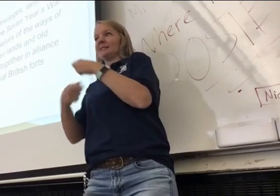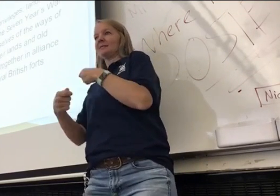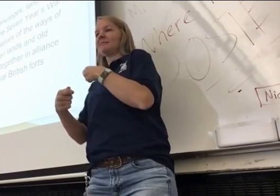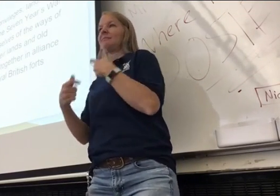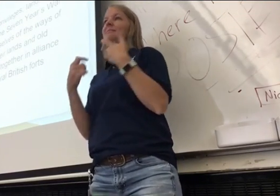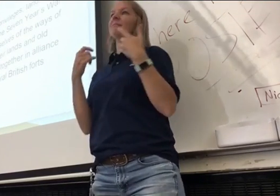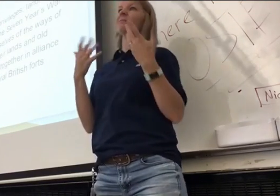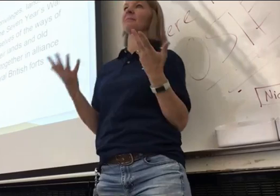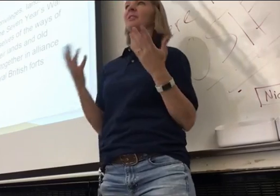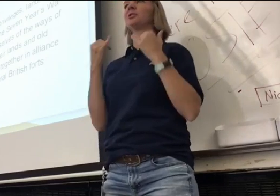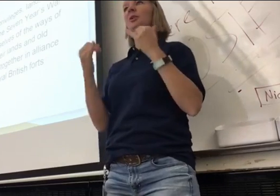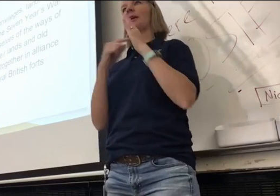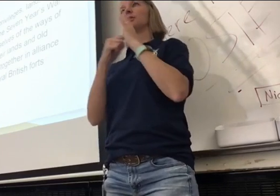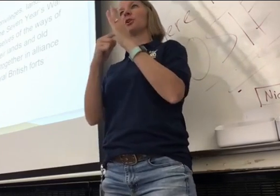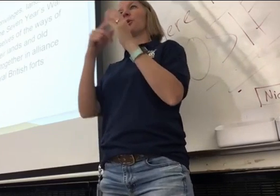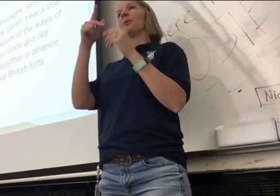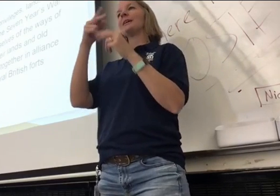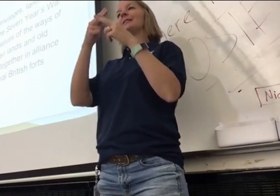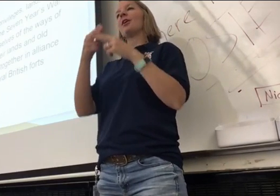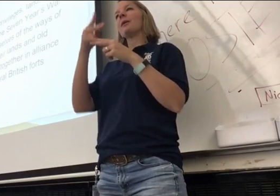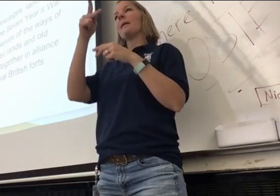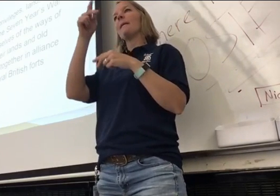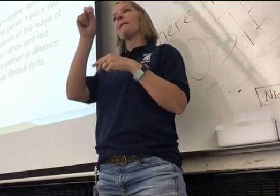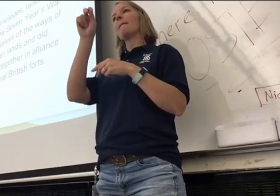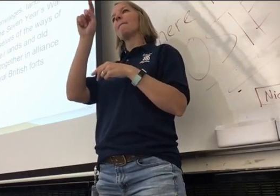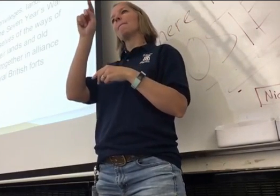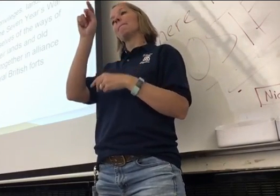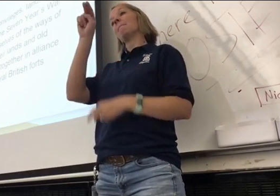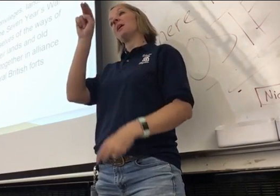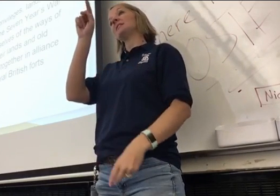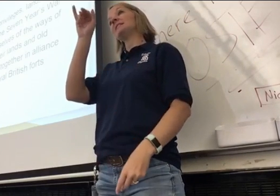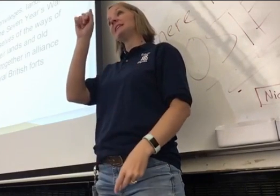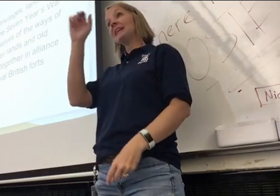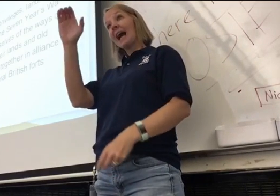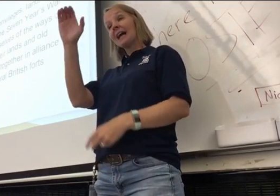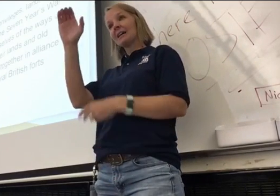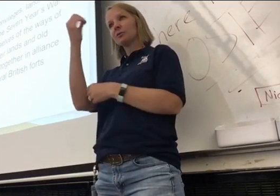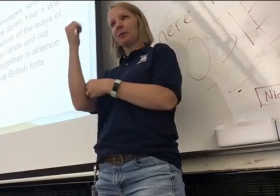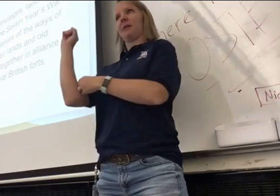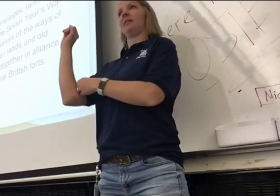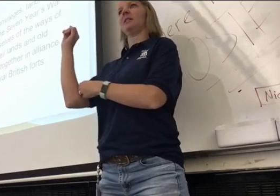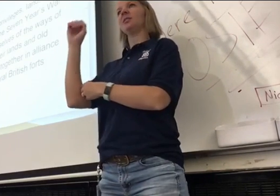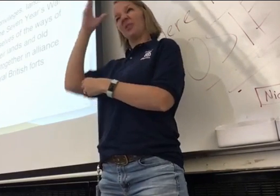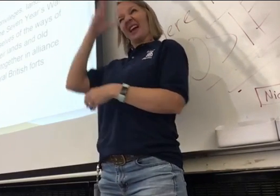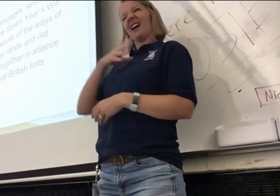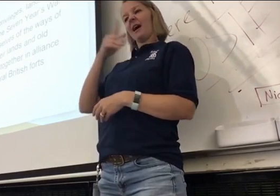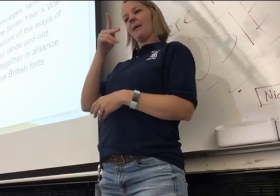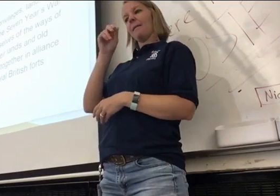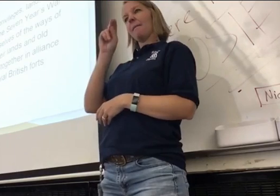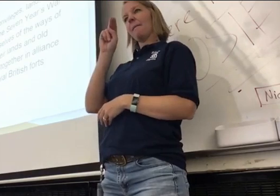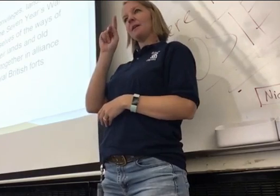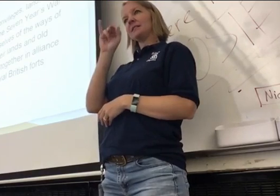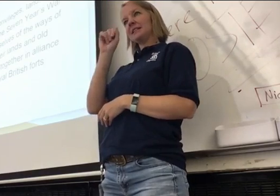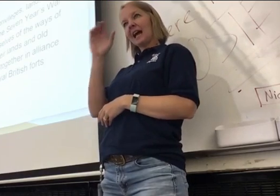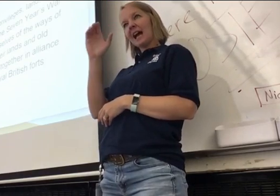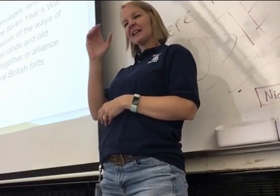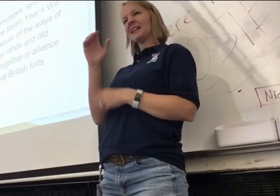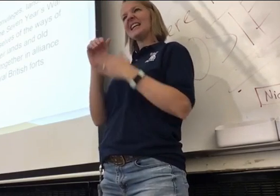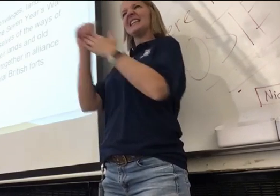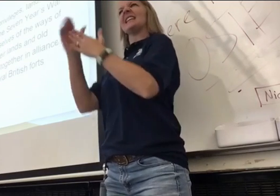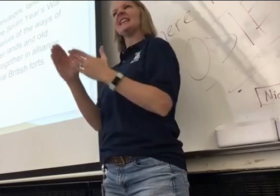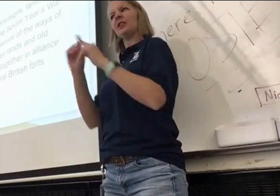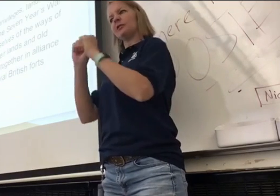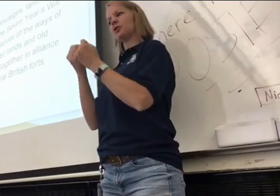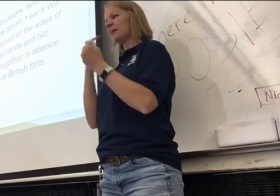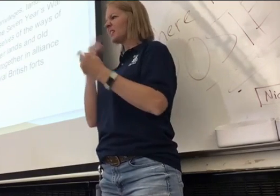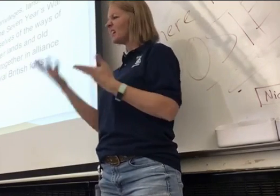shows itself in what's known as Pontiac's Rebellion. So what happens is that this guy, Pontiac, He's a leader of his tribe, and he says, I'm frustrated. We've been